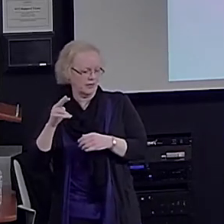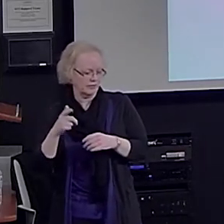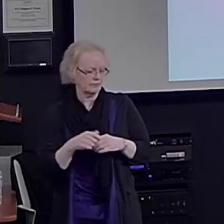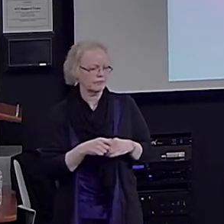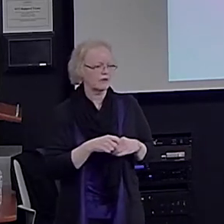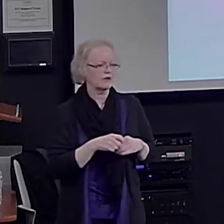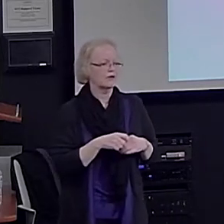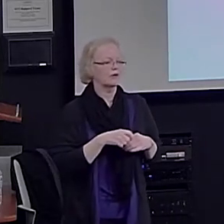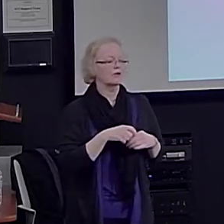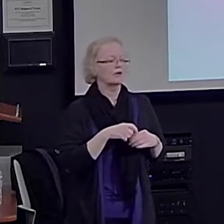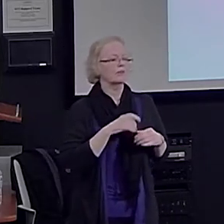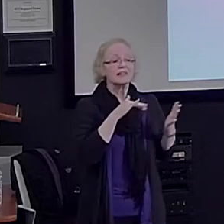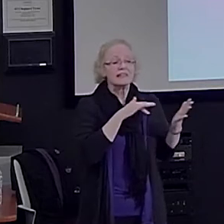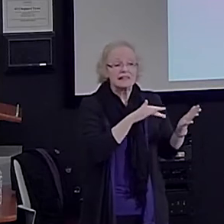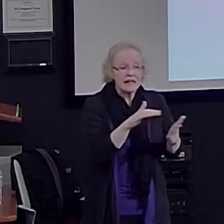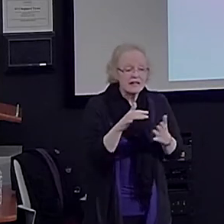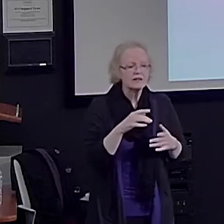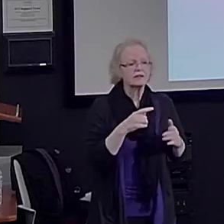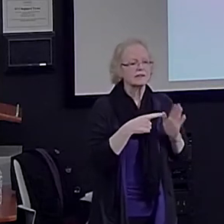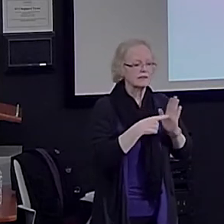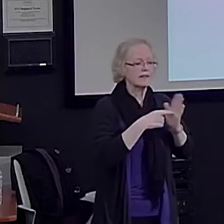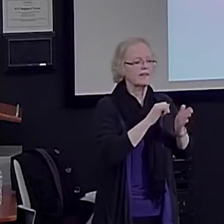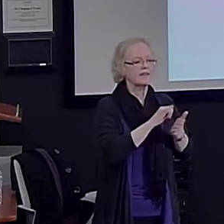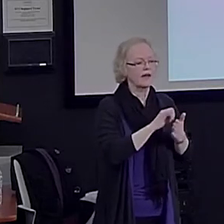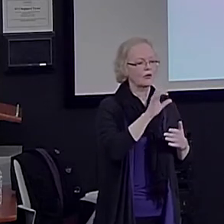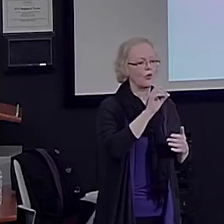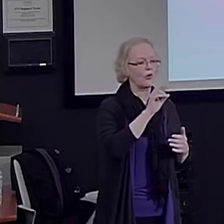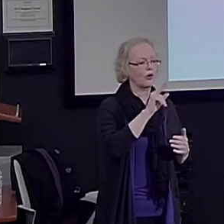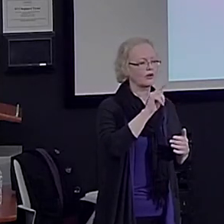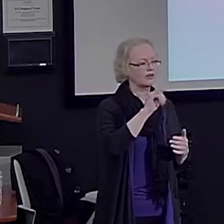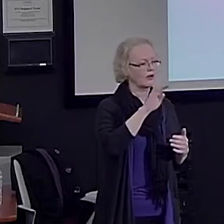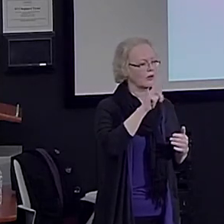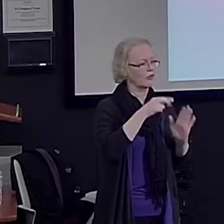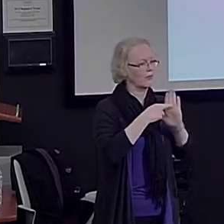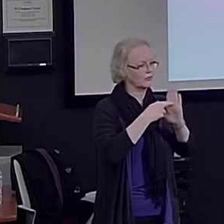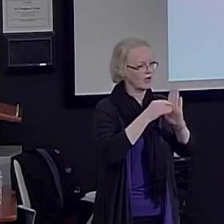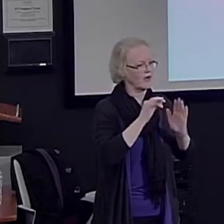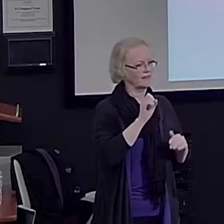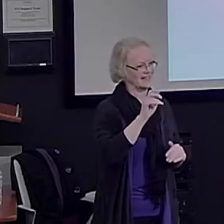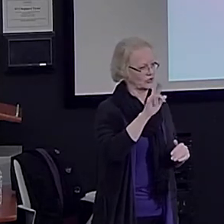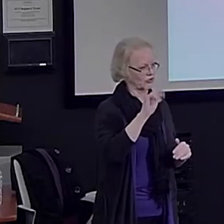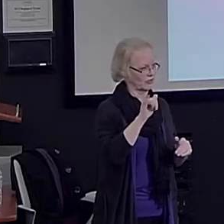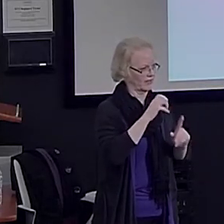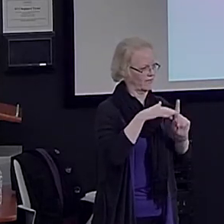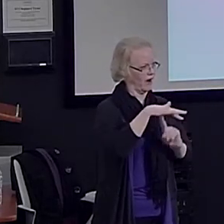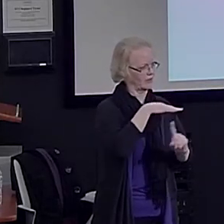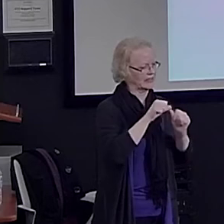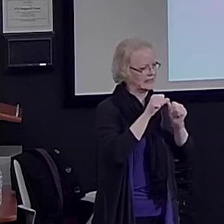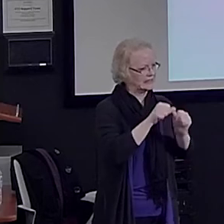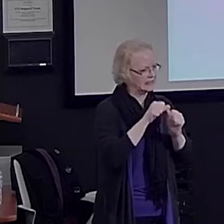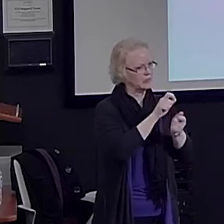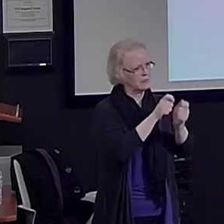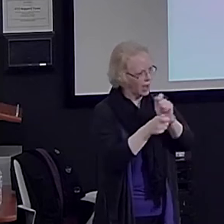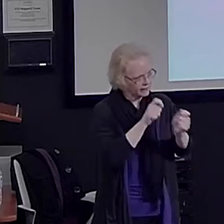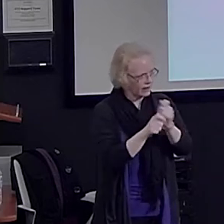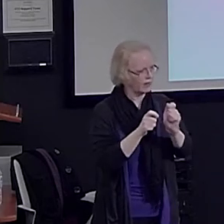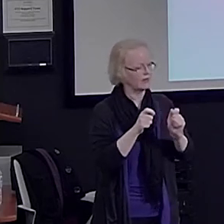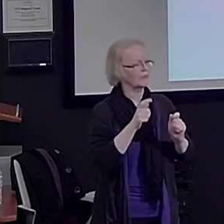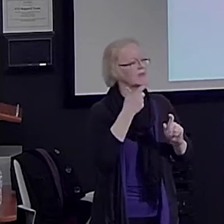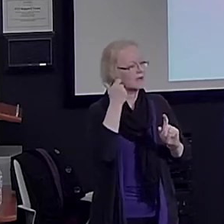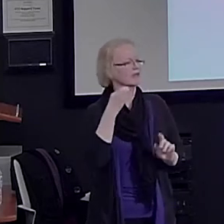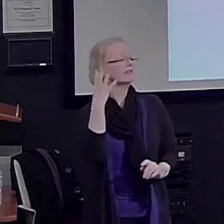demonstrates that cortical representations of the sensory environment are continuously modified by experience so